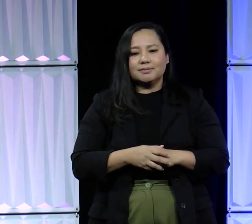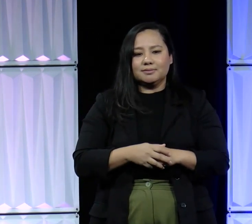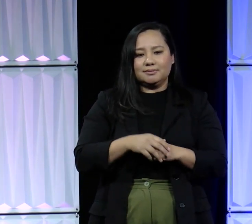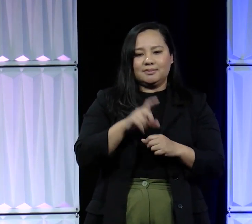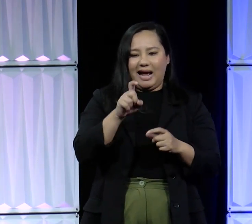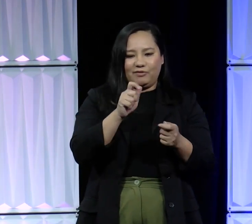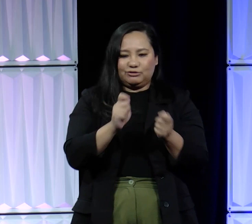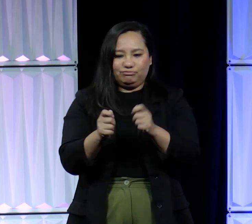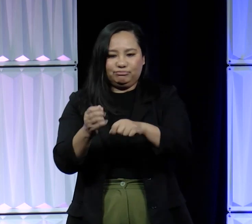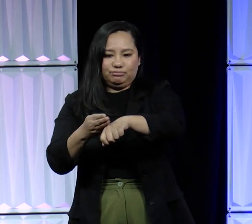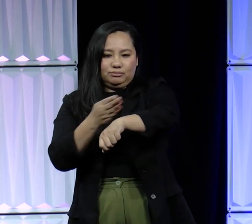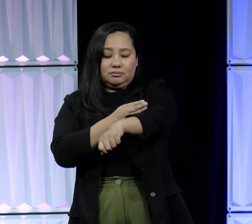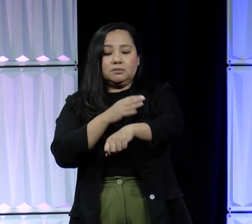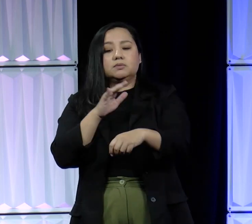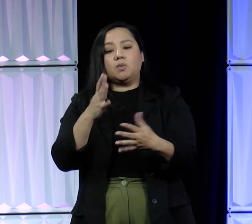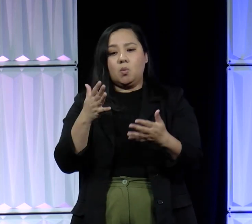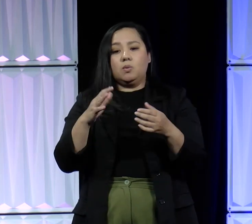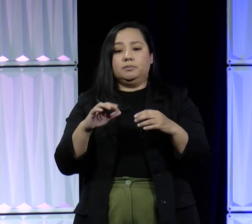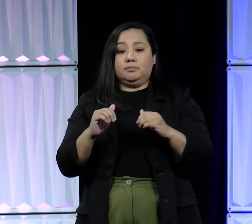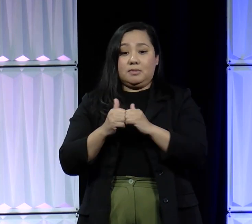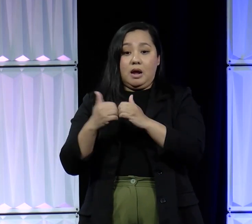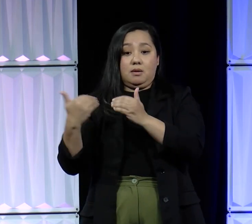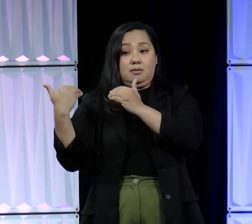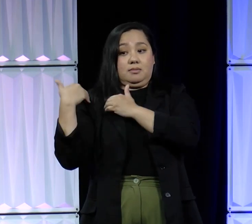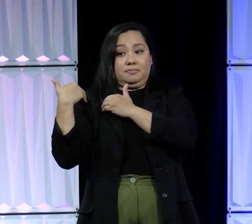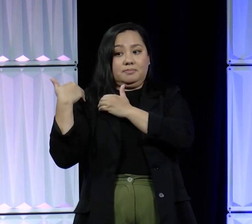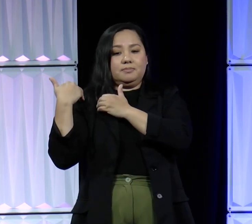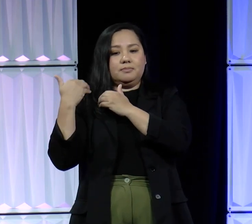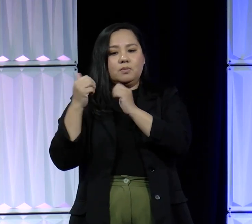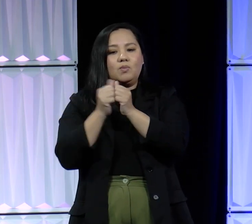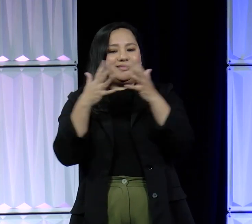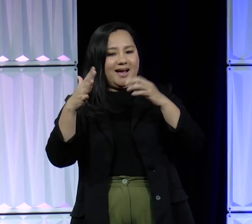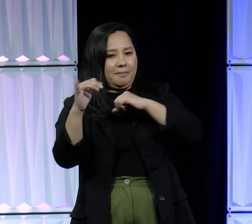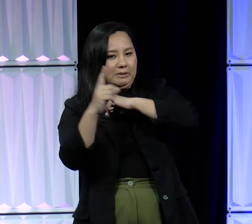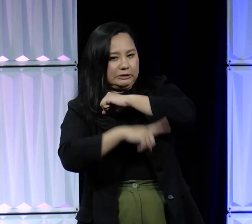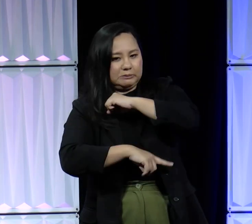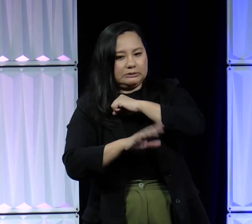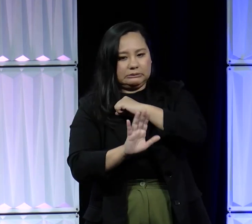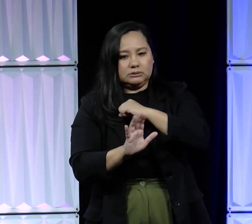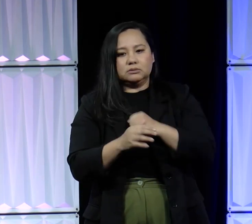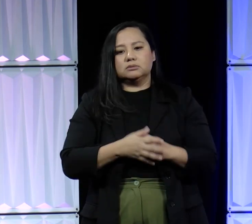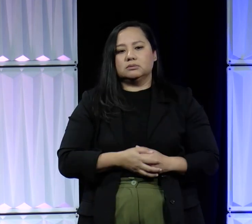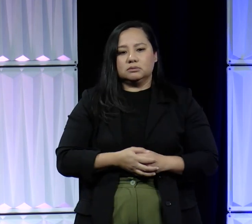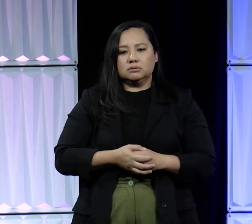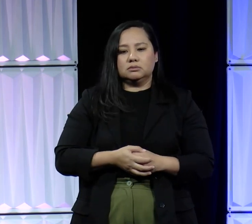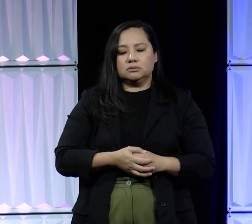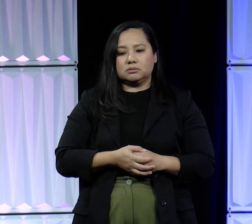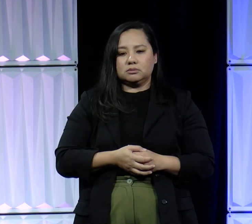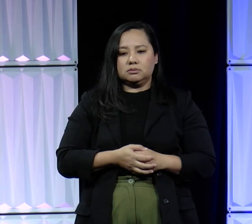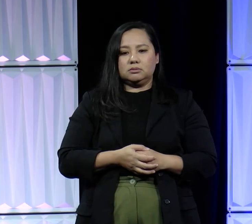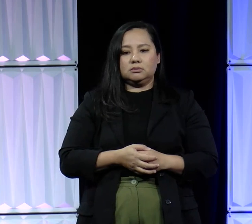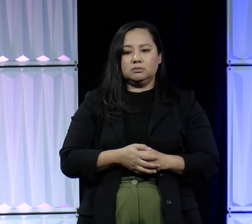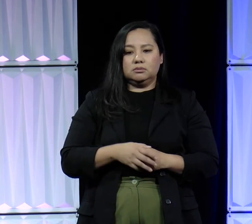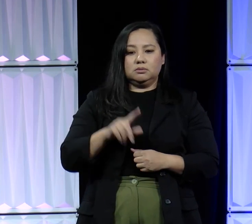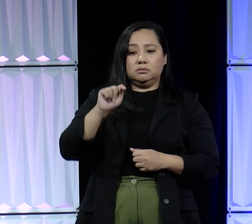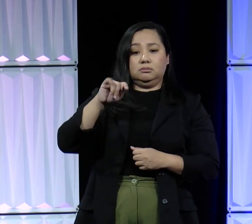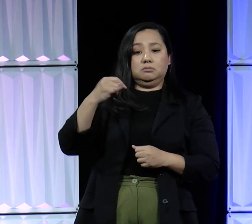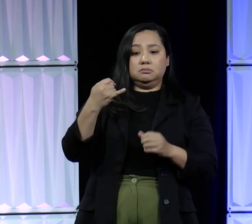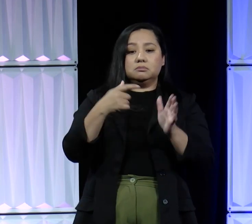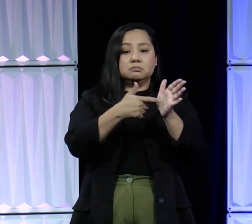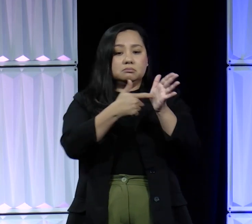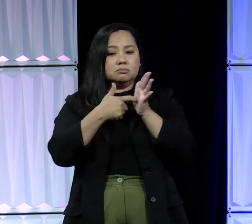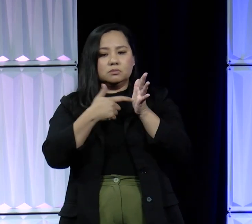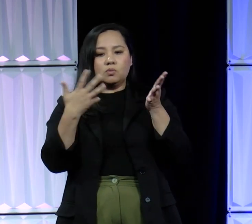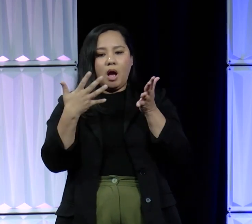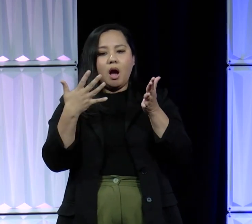As such, transformative justice embodies and promotes an abolitionist politic that demands that we end prisons, policing,